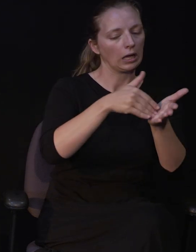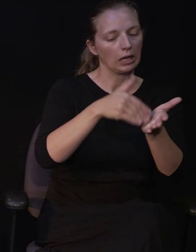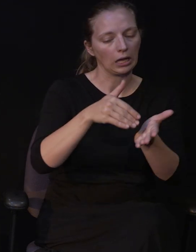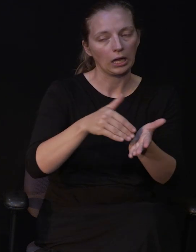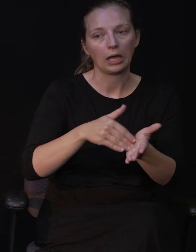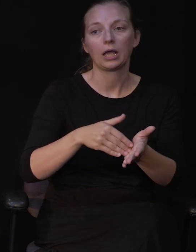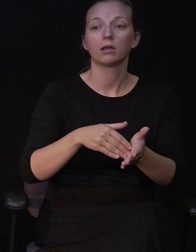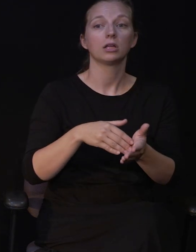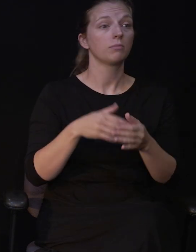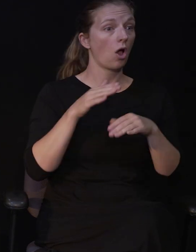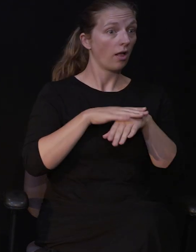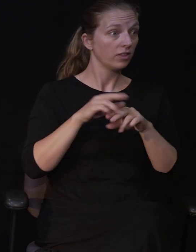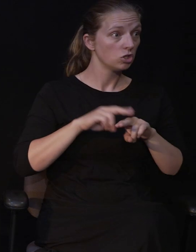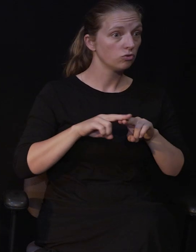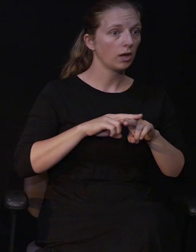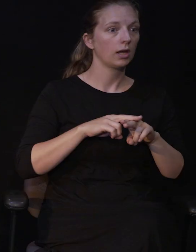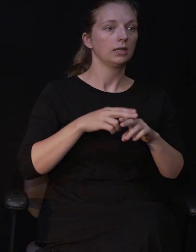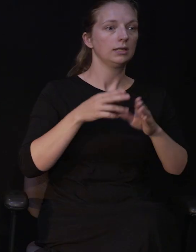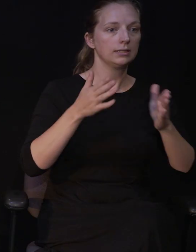this or whatever. Being on the train